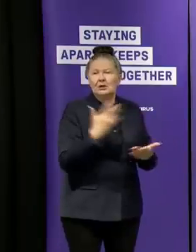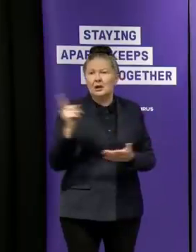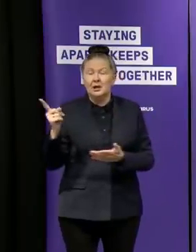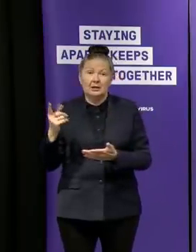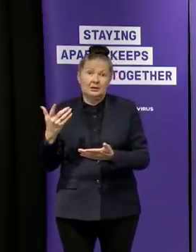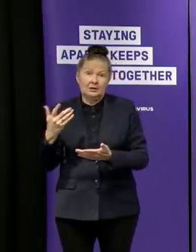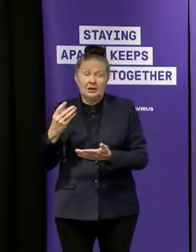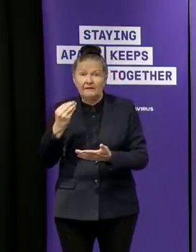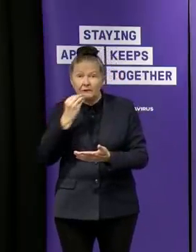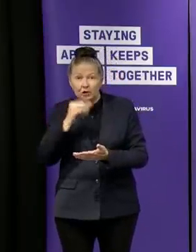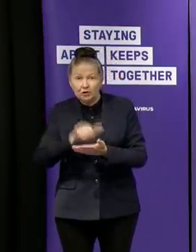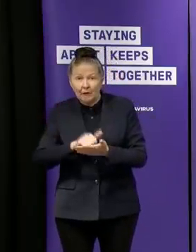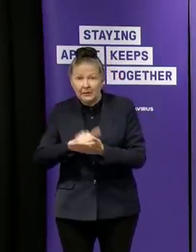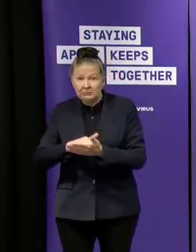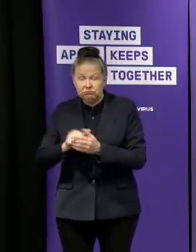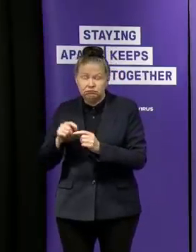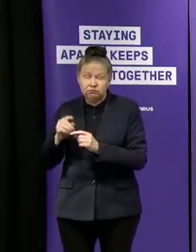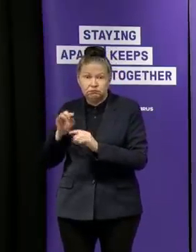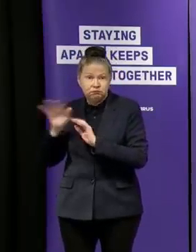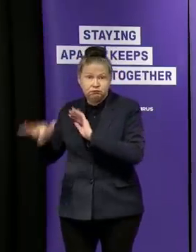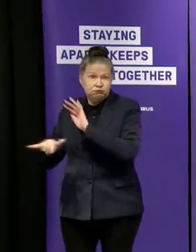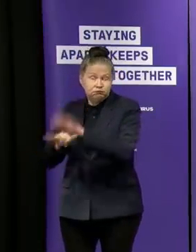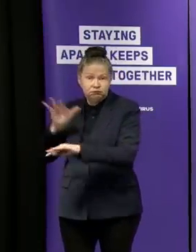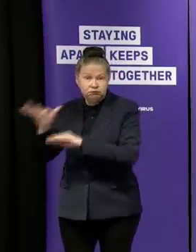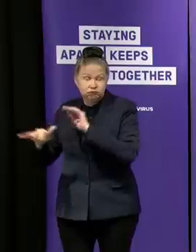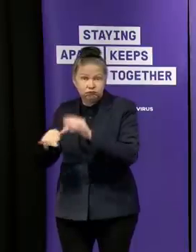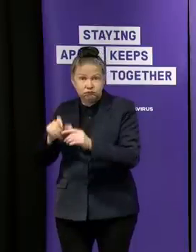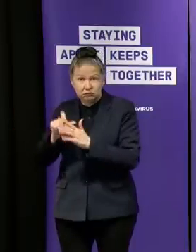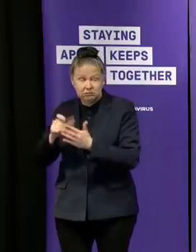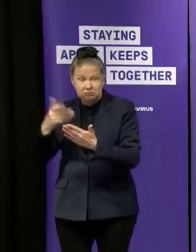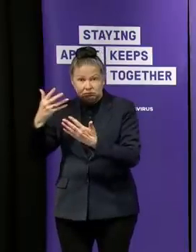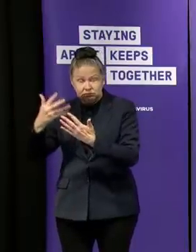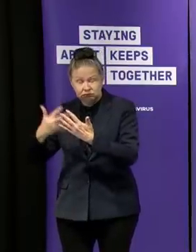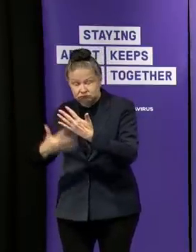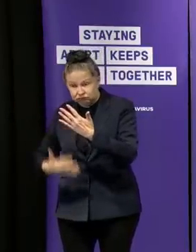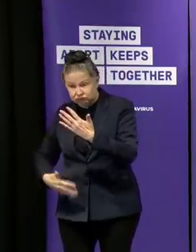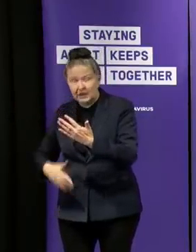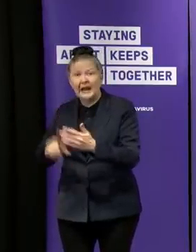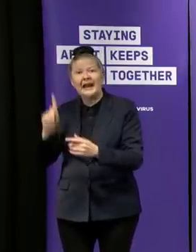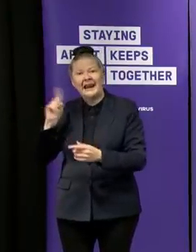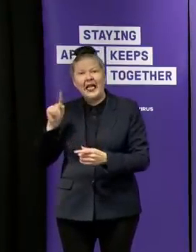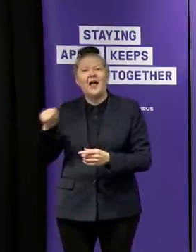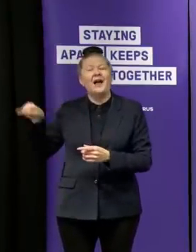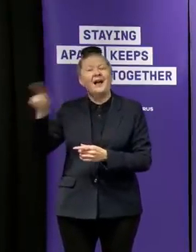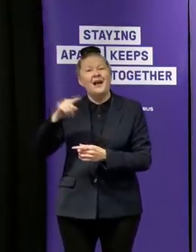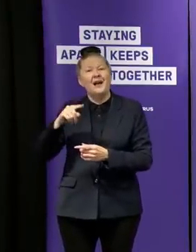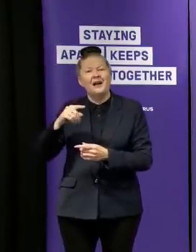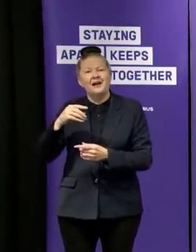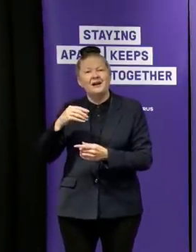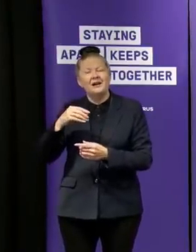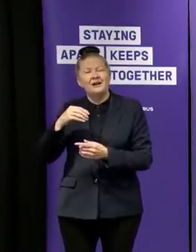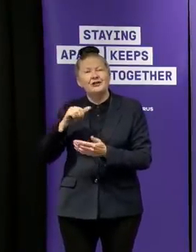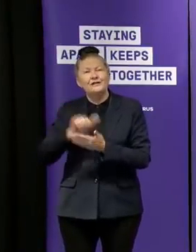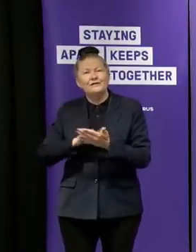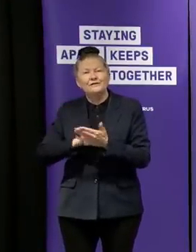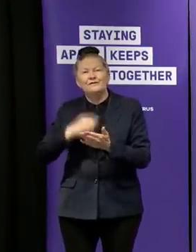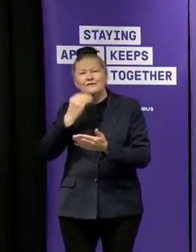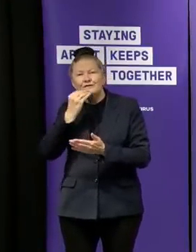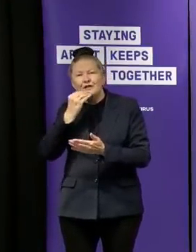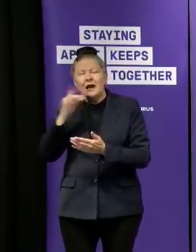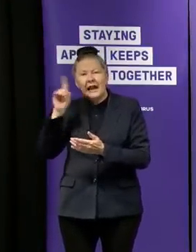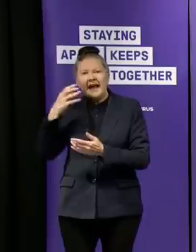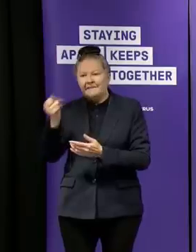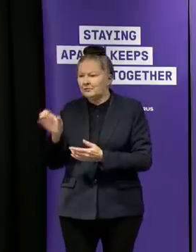Supermarkets obviously a bit more challenging, but that's why some of those retailers have actually moved to that kind of QR